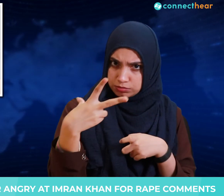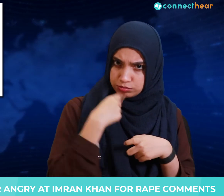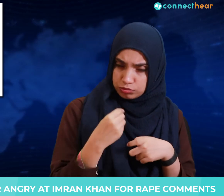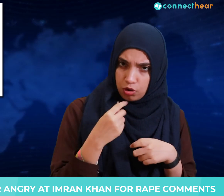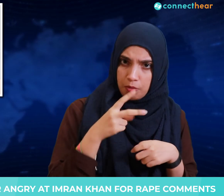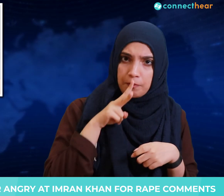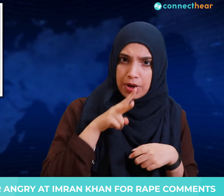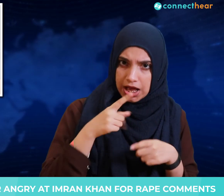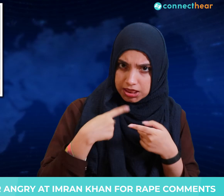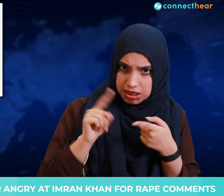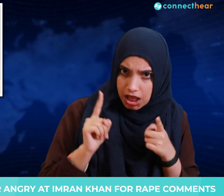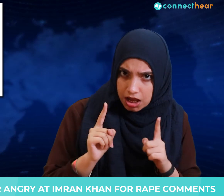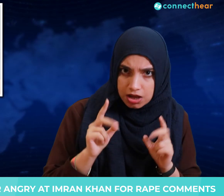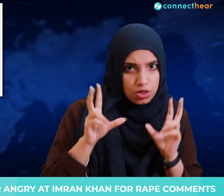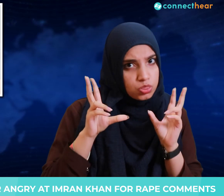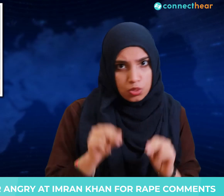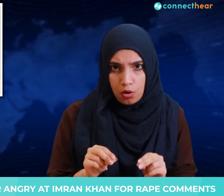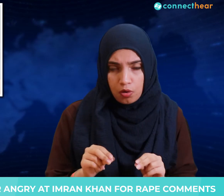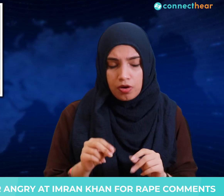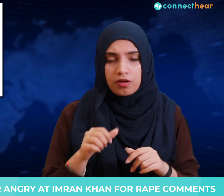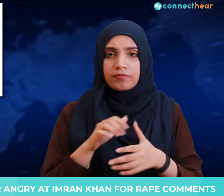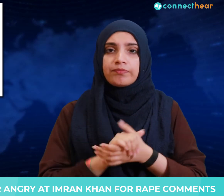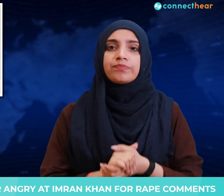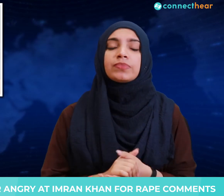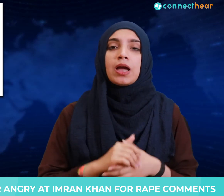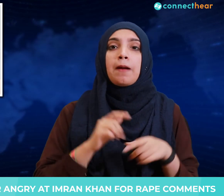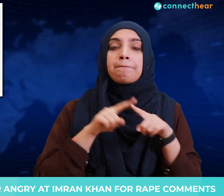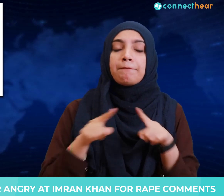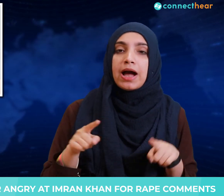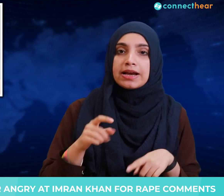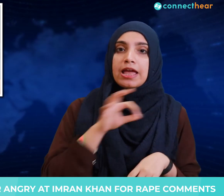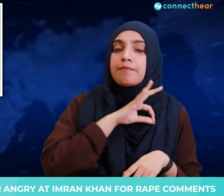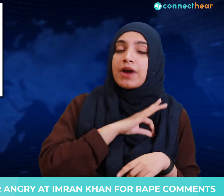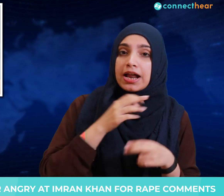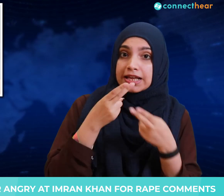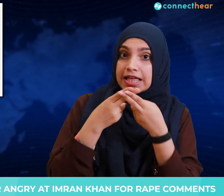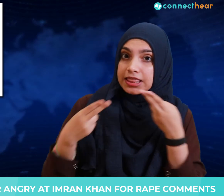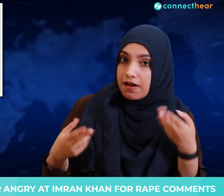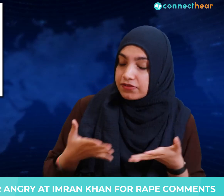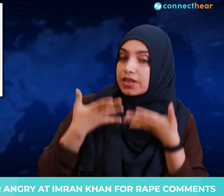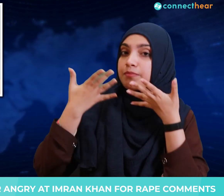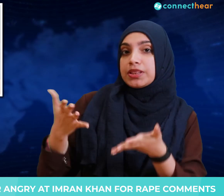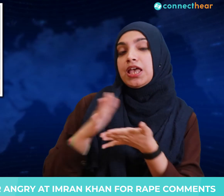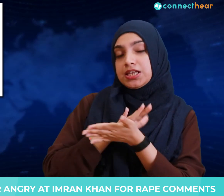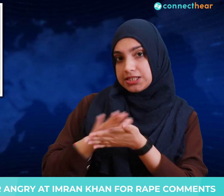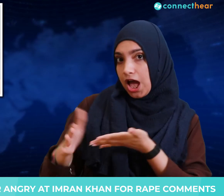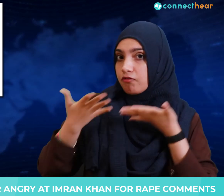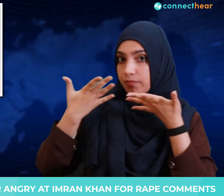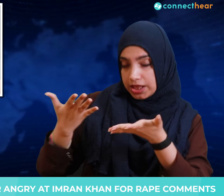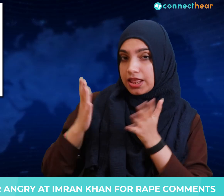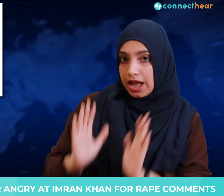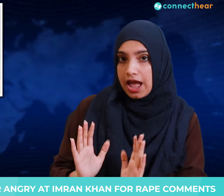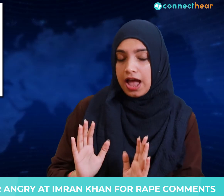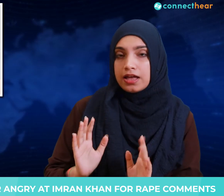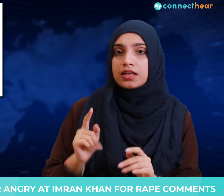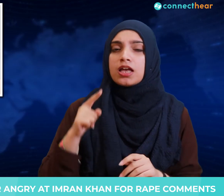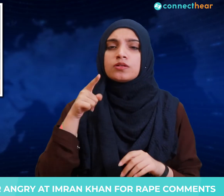Maintaining his stance, Khan proceeds to elaborate. It depends on which society you live